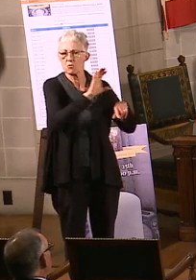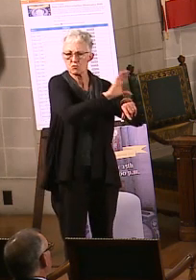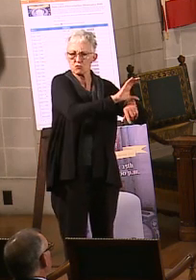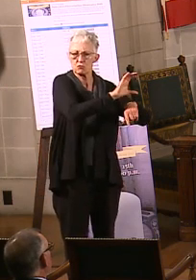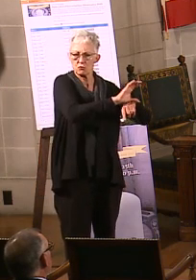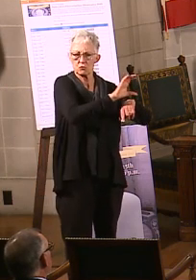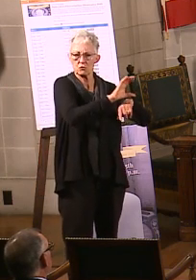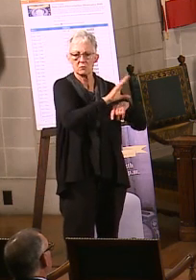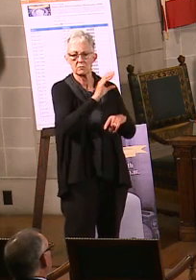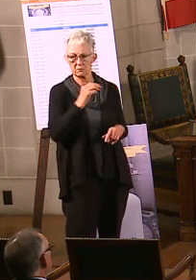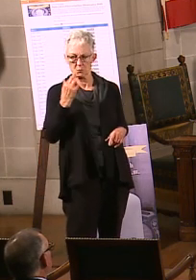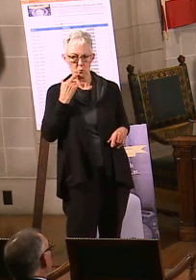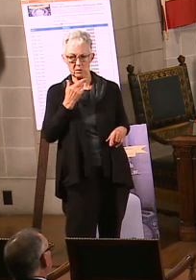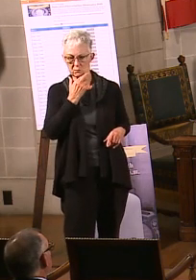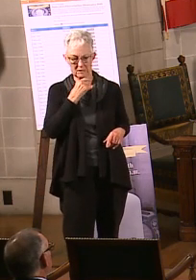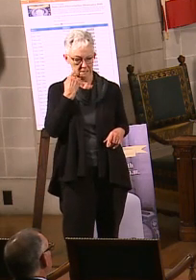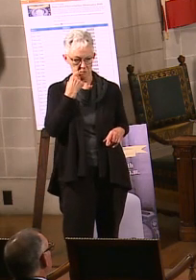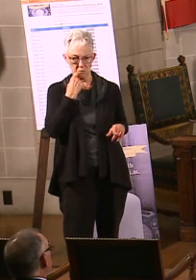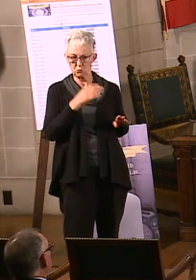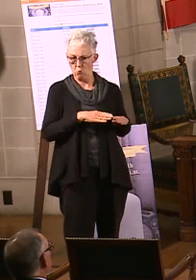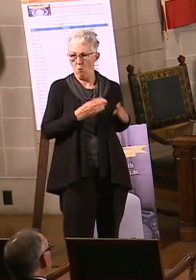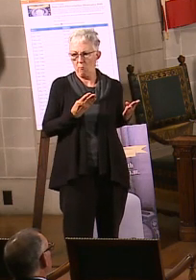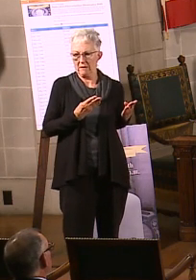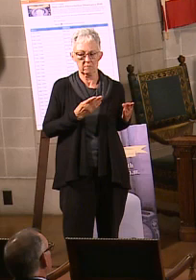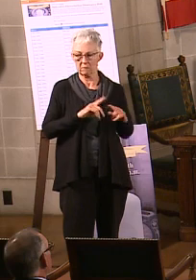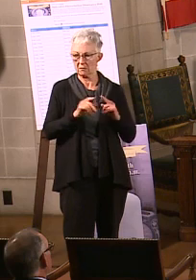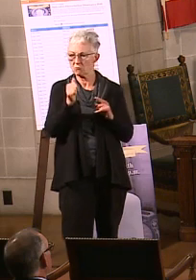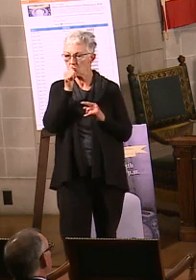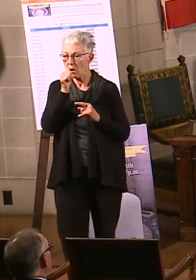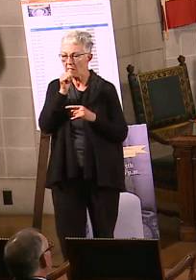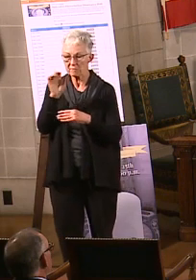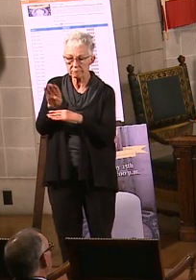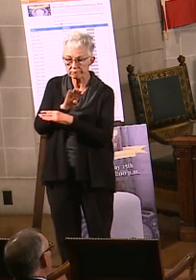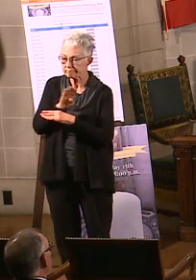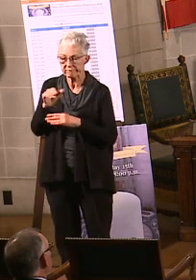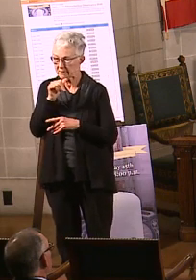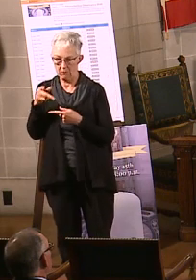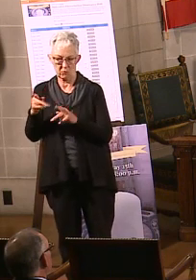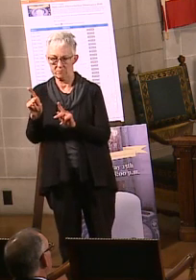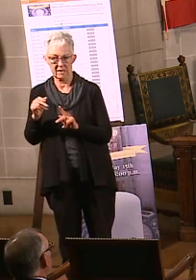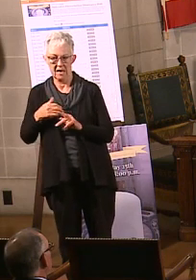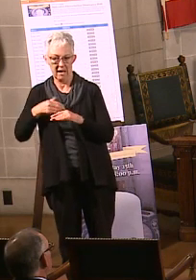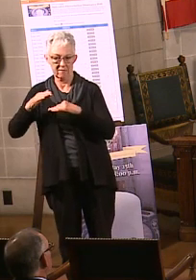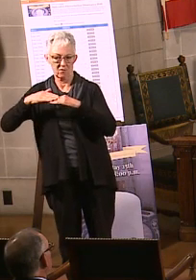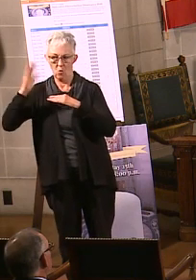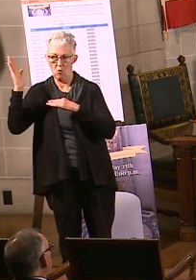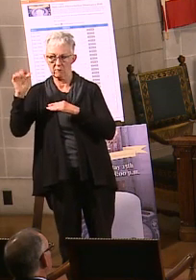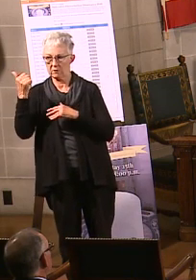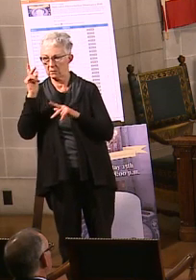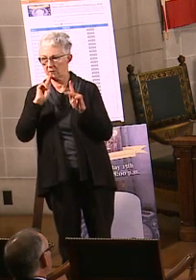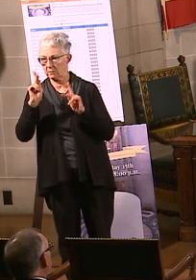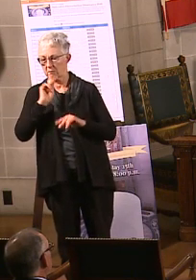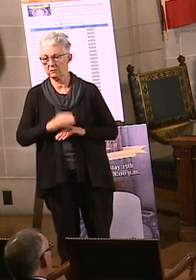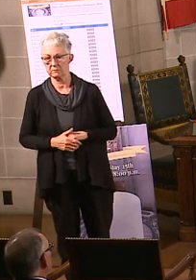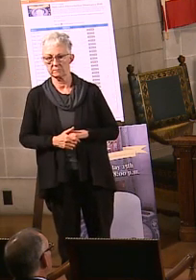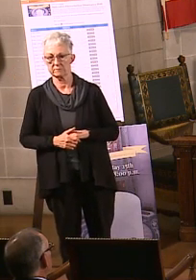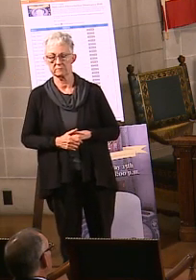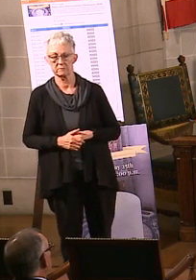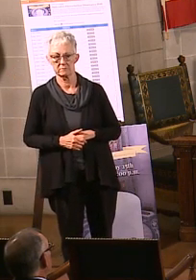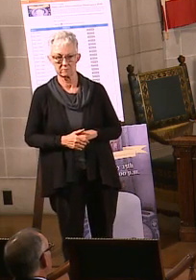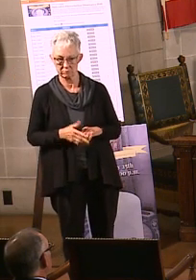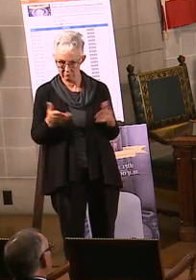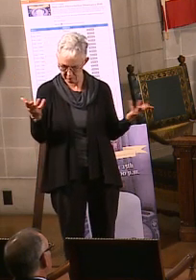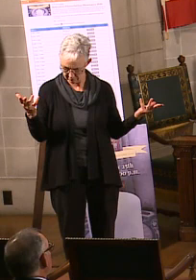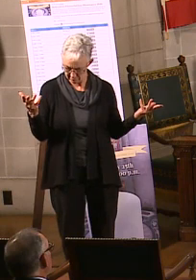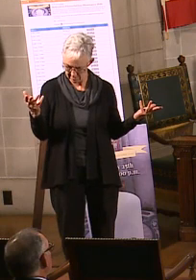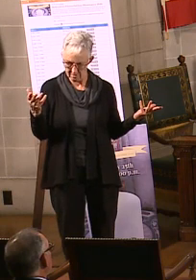or restaurants. So no, a private venue is not allowed to have more than 10 people. What about rotating people in and out of, say, no